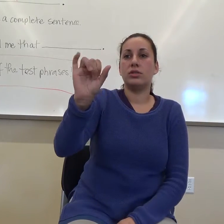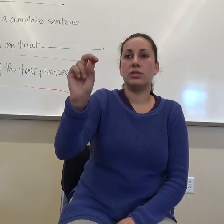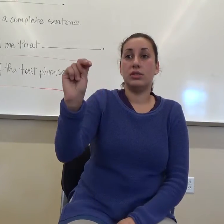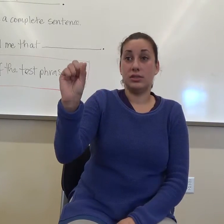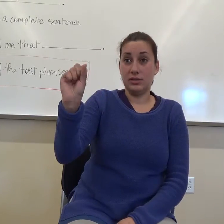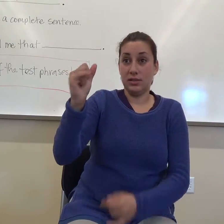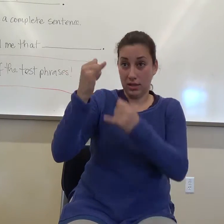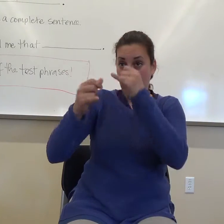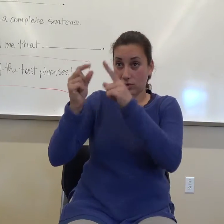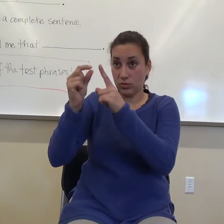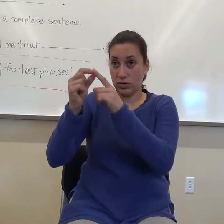there are similarities.